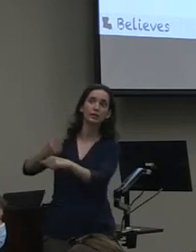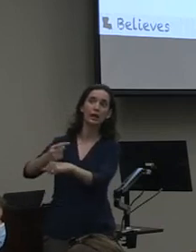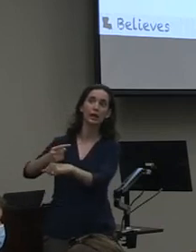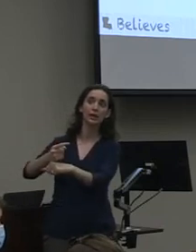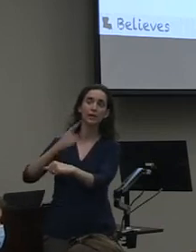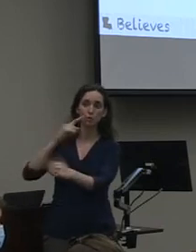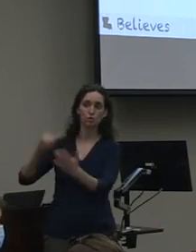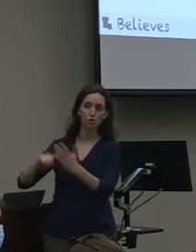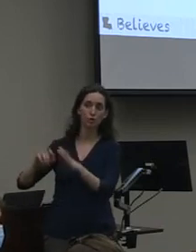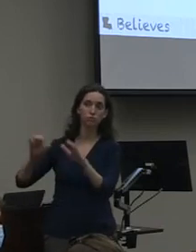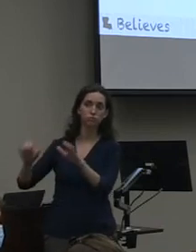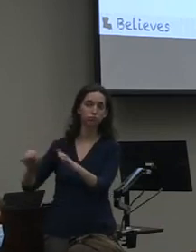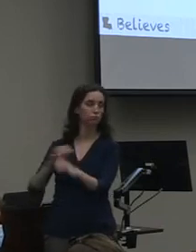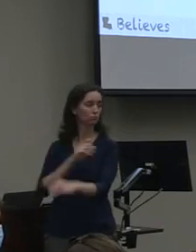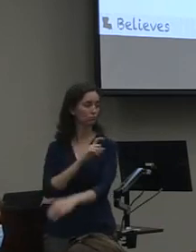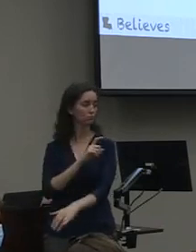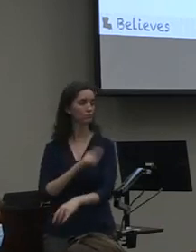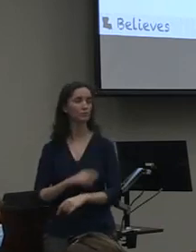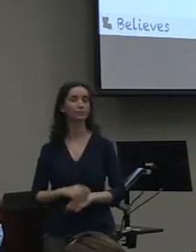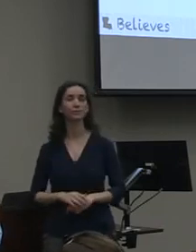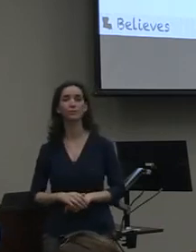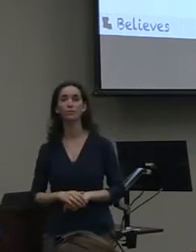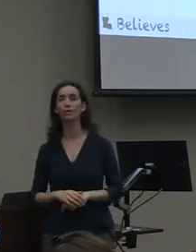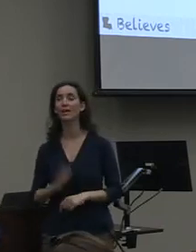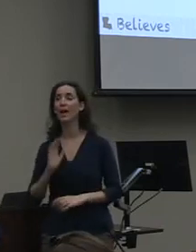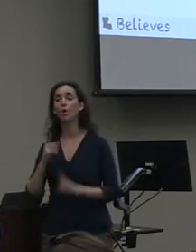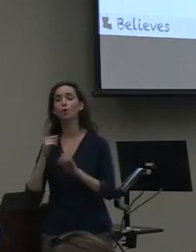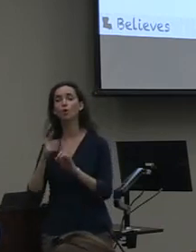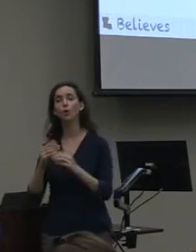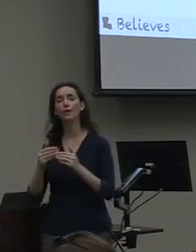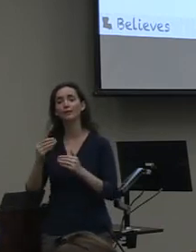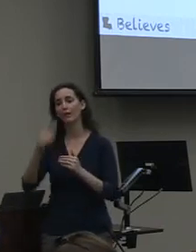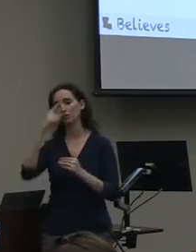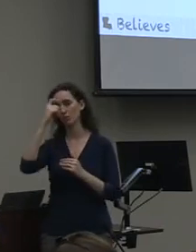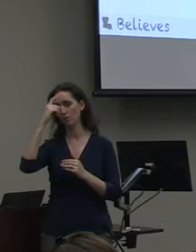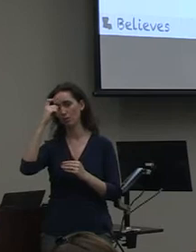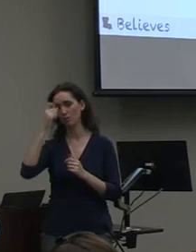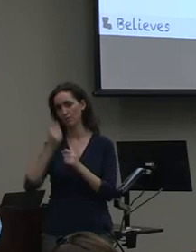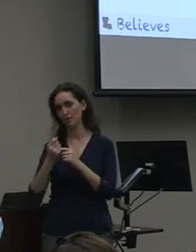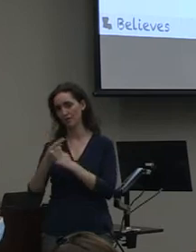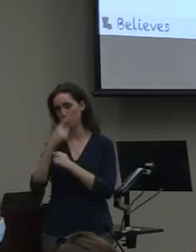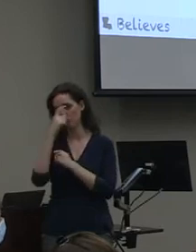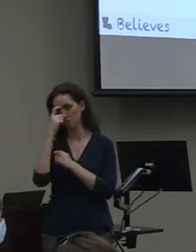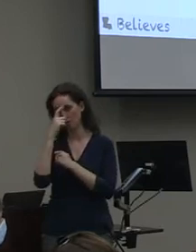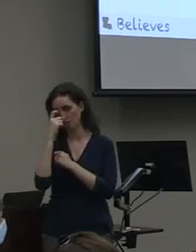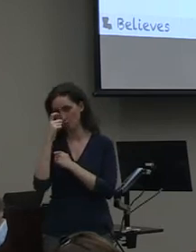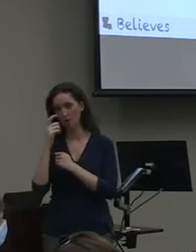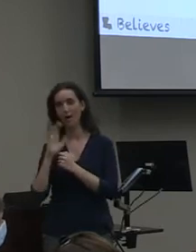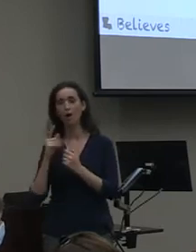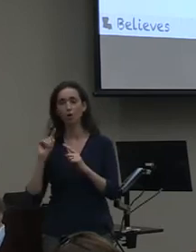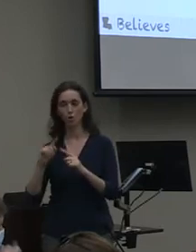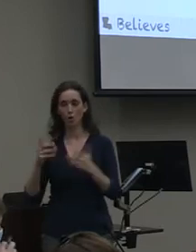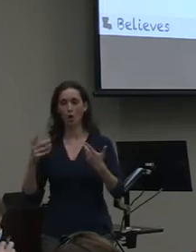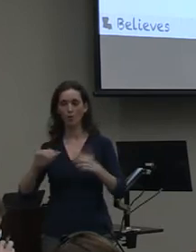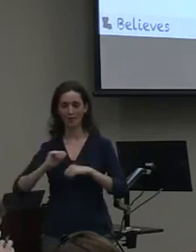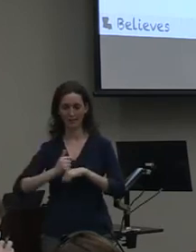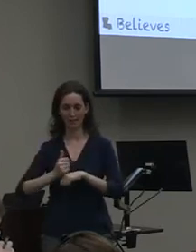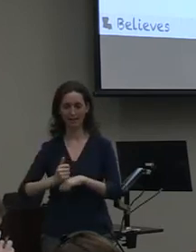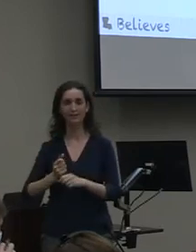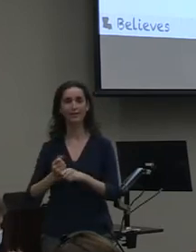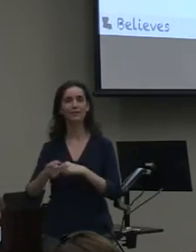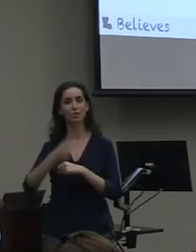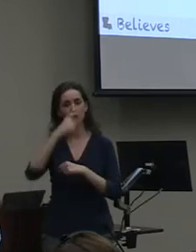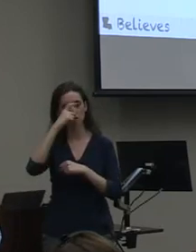the implementation for that program? So our goal is summer. The goal would be that we would have this stood up by summer so